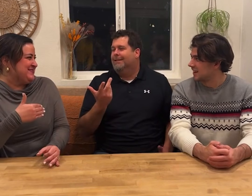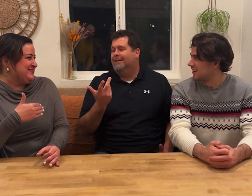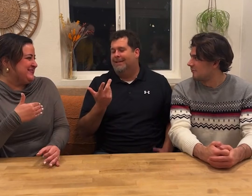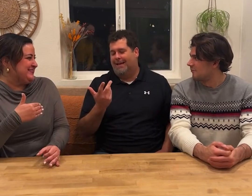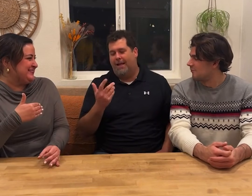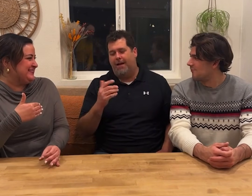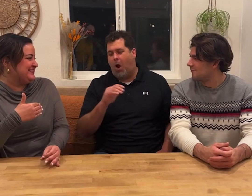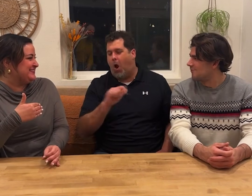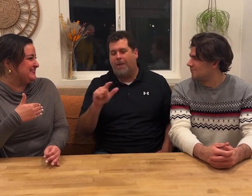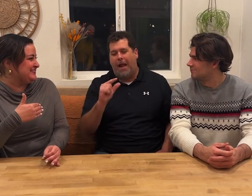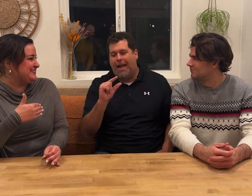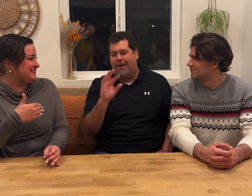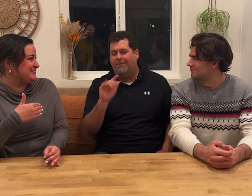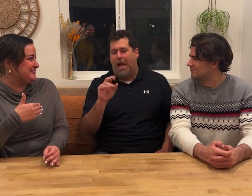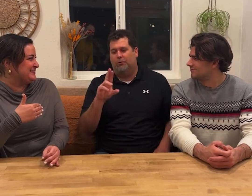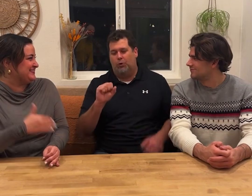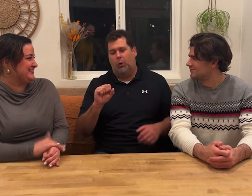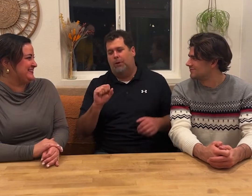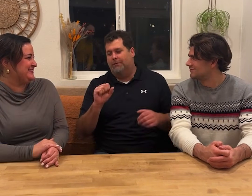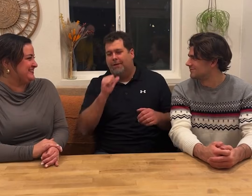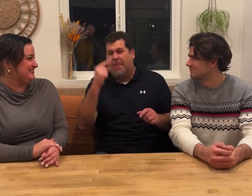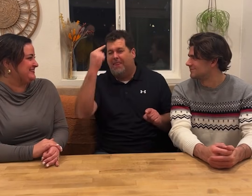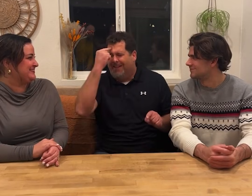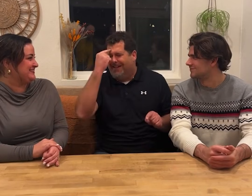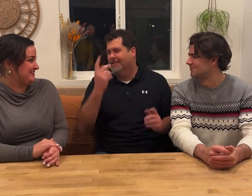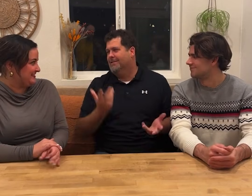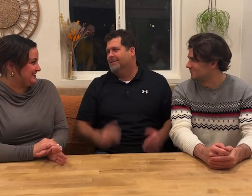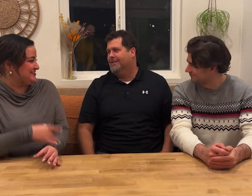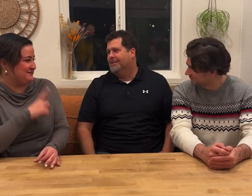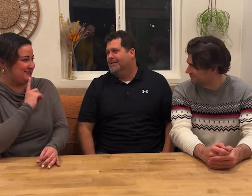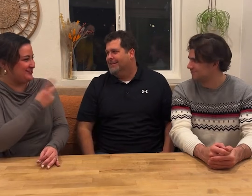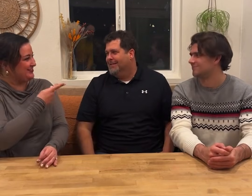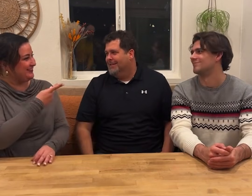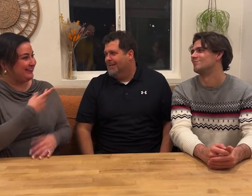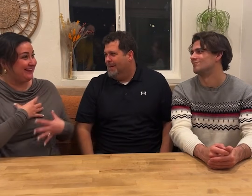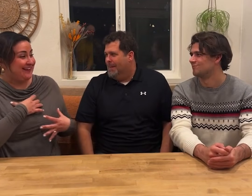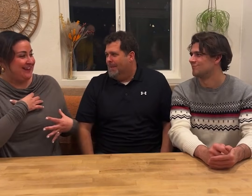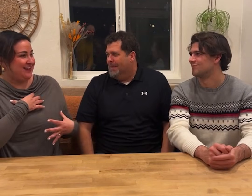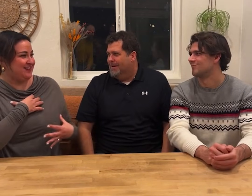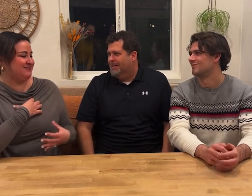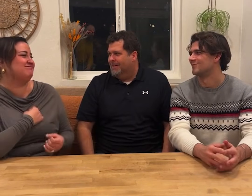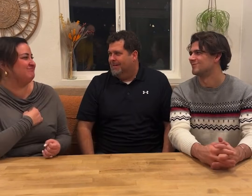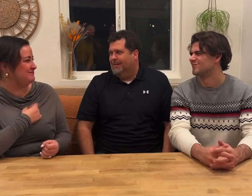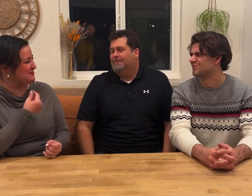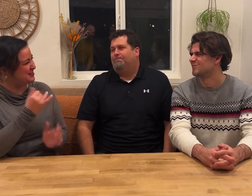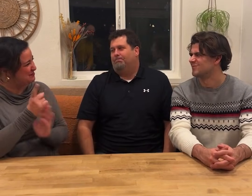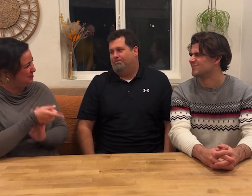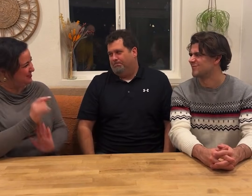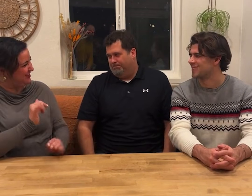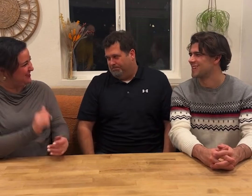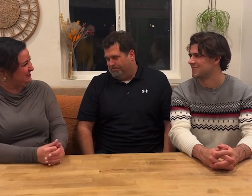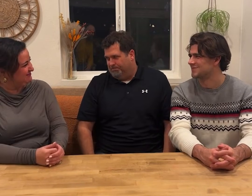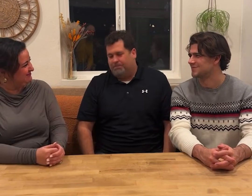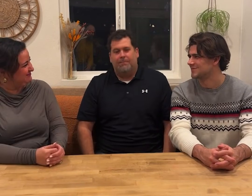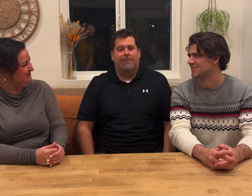weren't a lot of people out. So these little factors kind of built up, and things we didn't think of. What was that moment